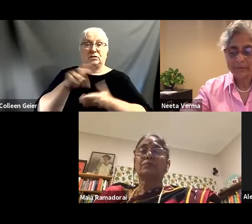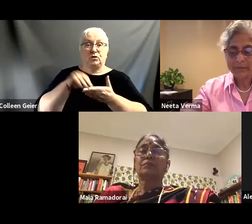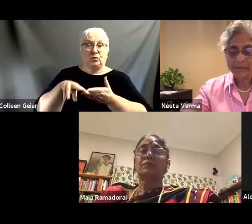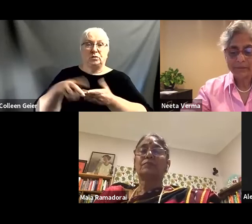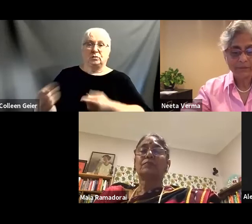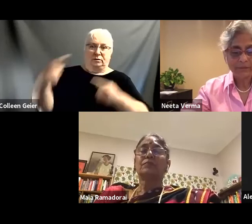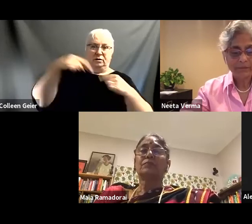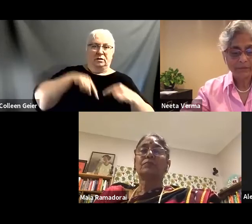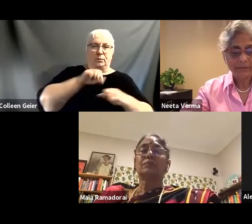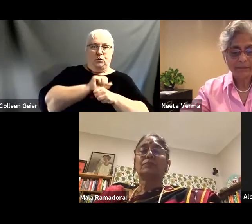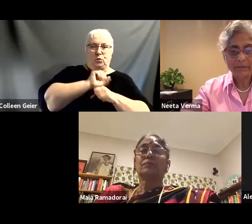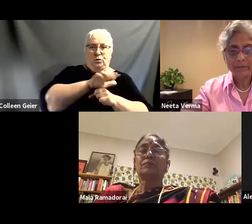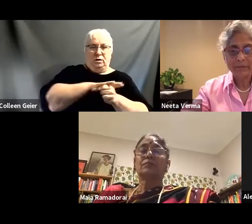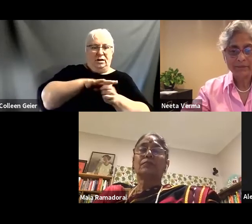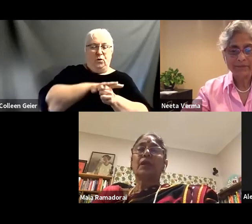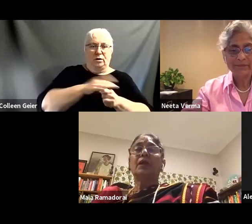be willing to comment on that?